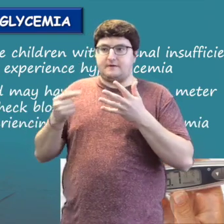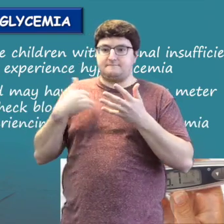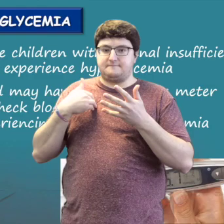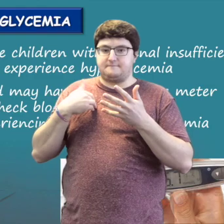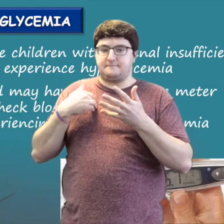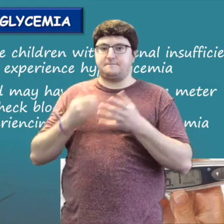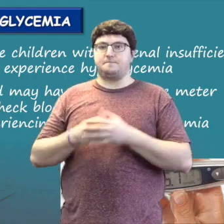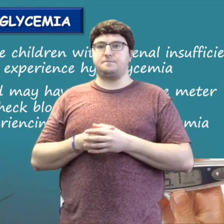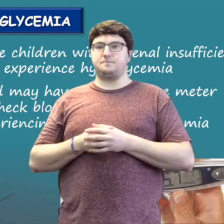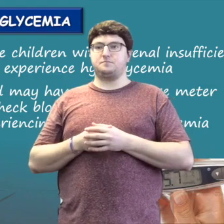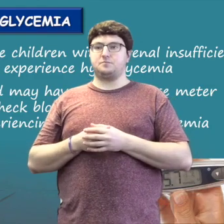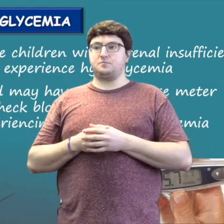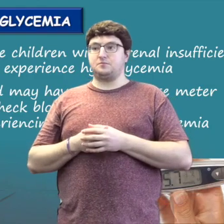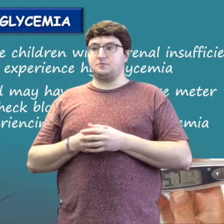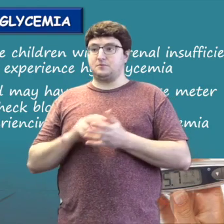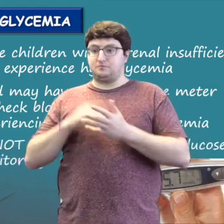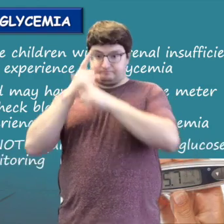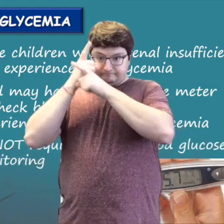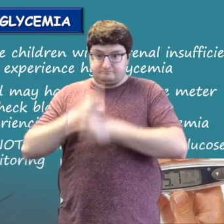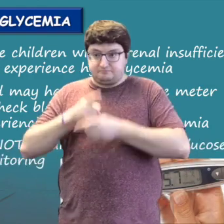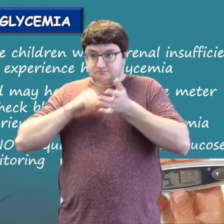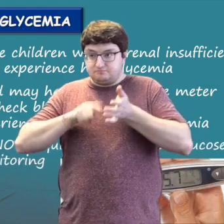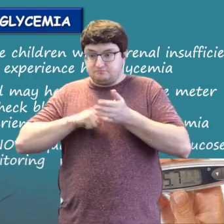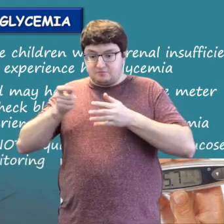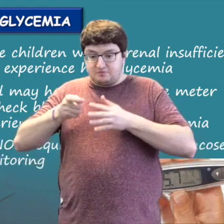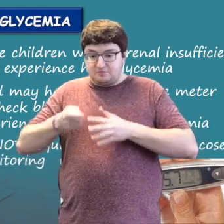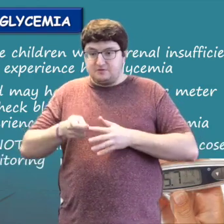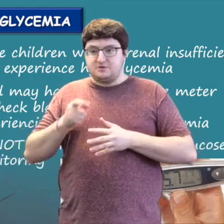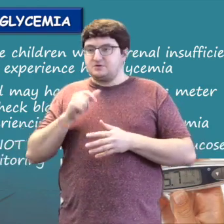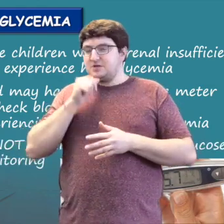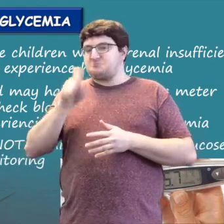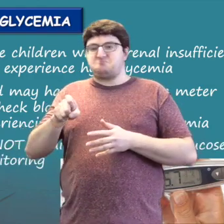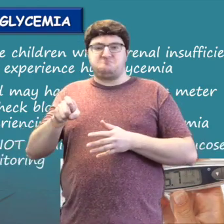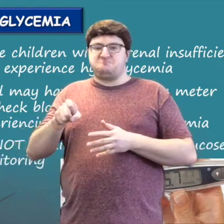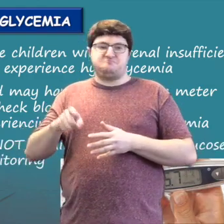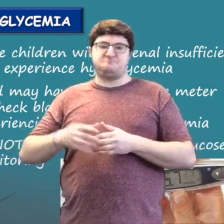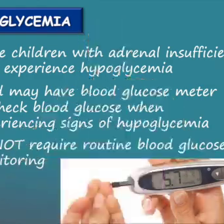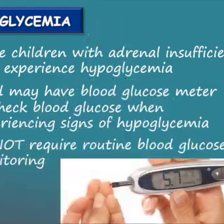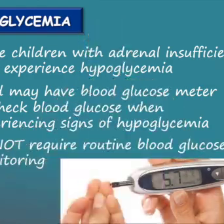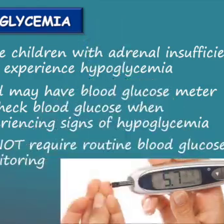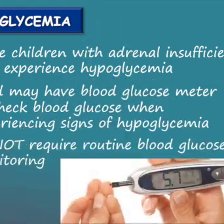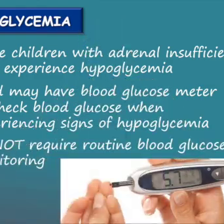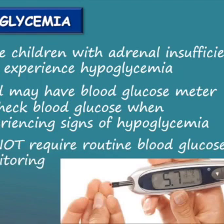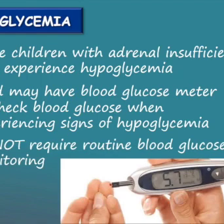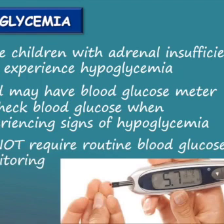hypoglycemia. However, they do not require routine blood glucose monitoring.